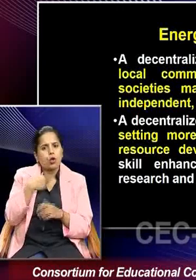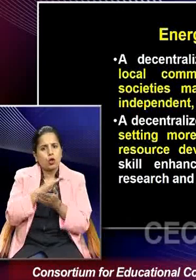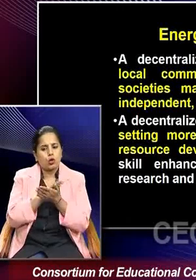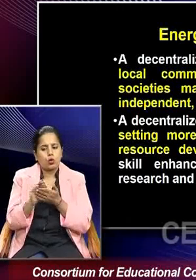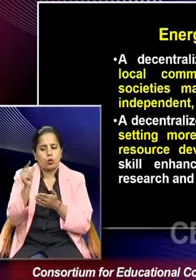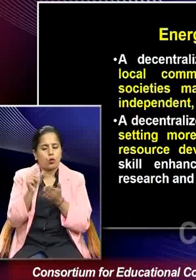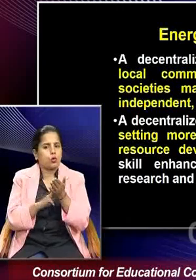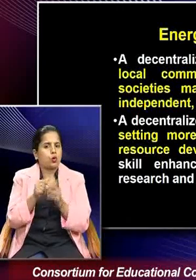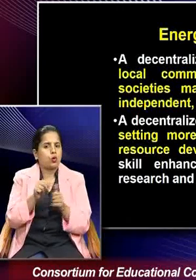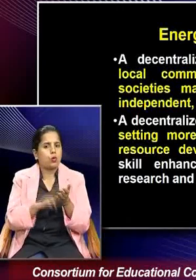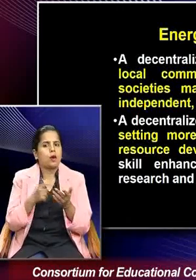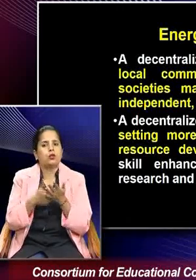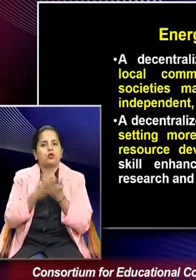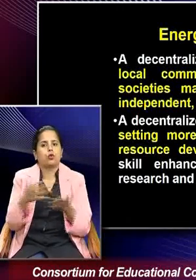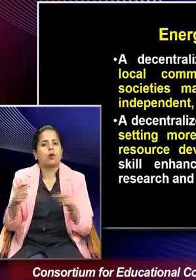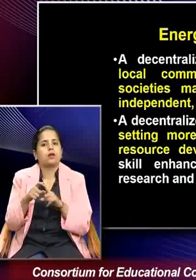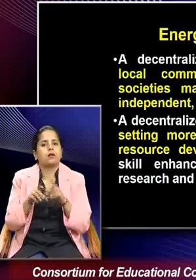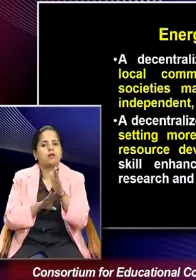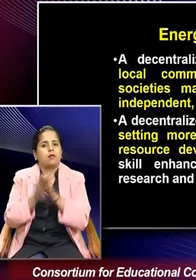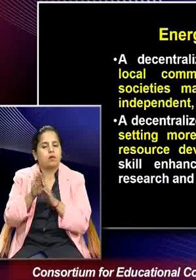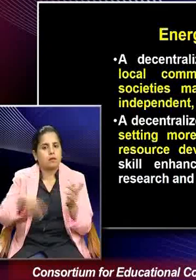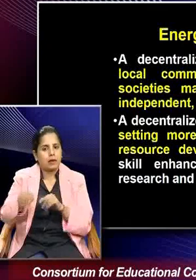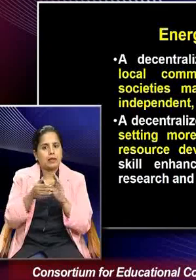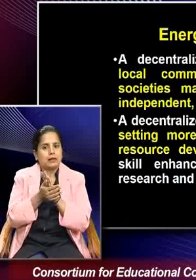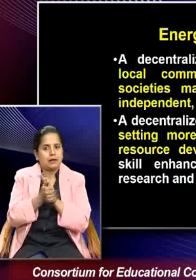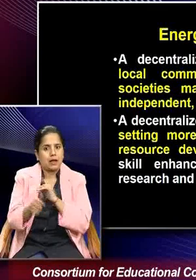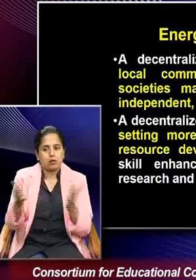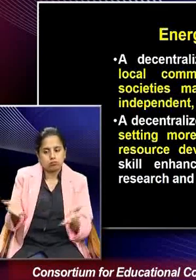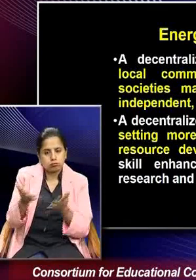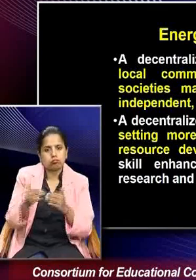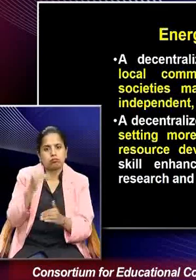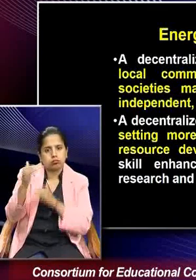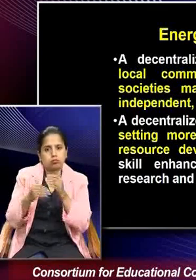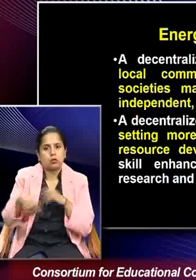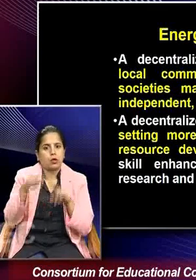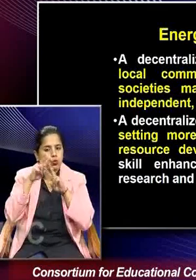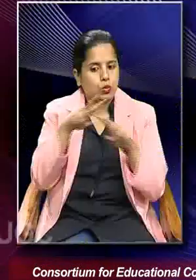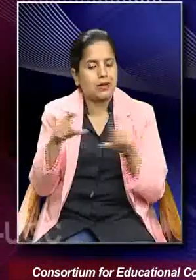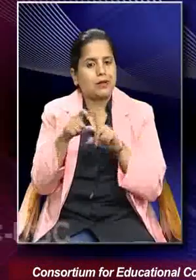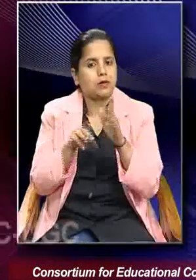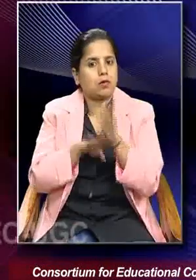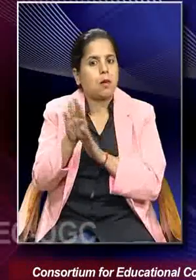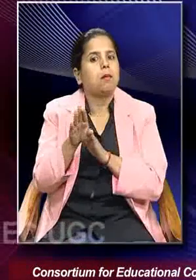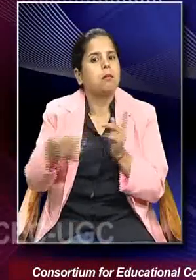resource development, encouraging skill enhancement and promoting R&D and research and development.